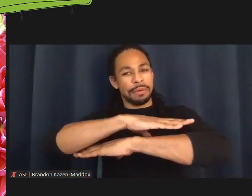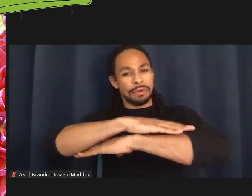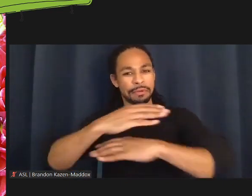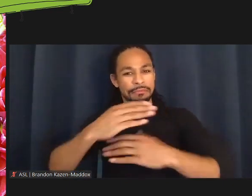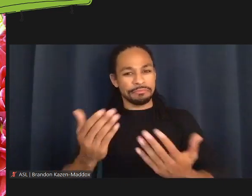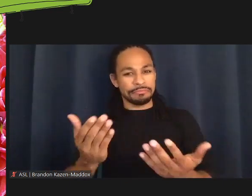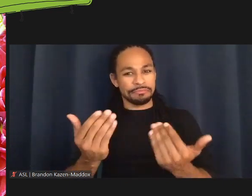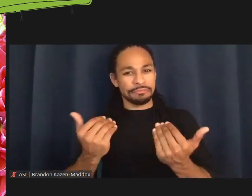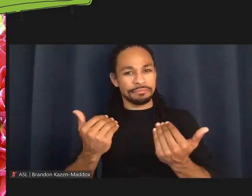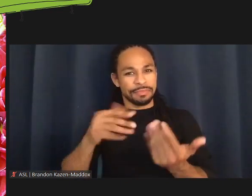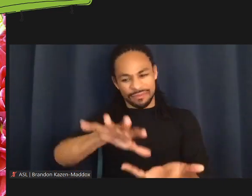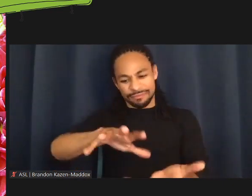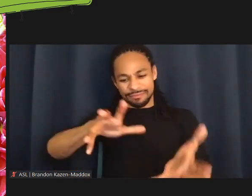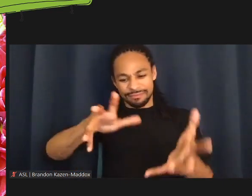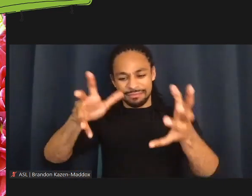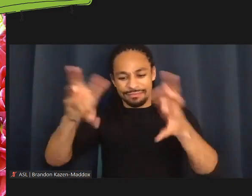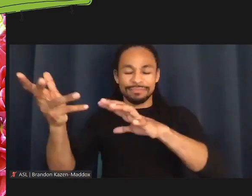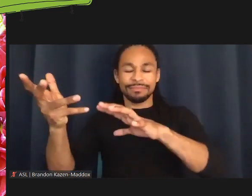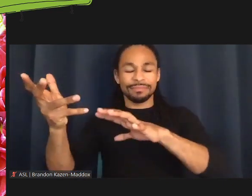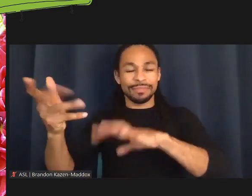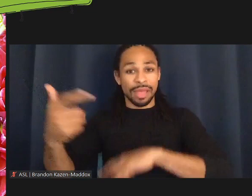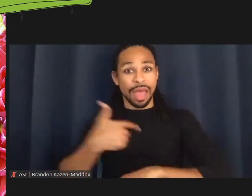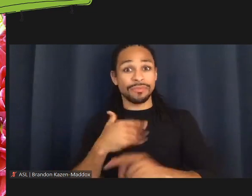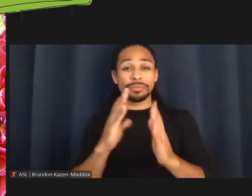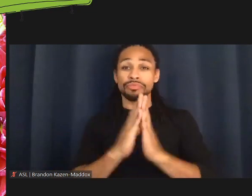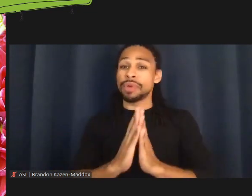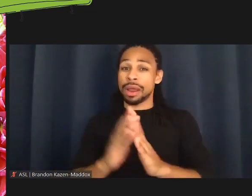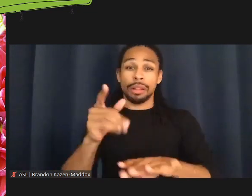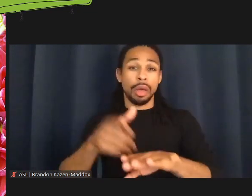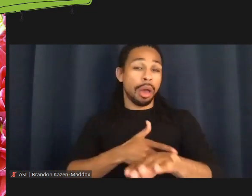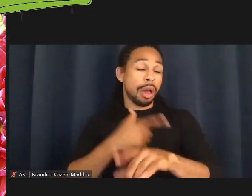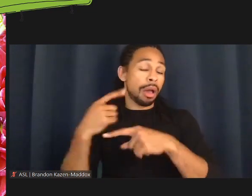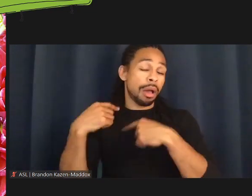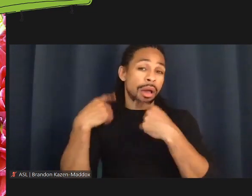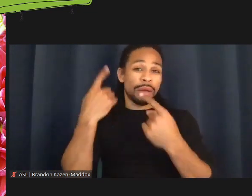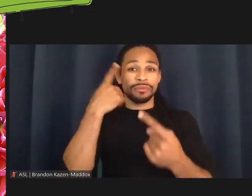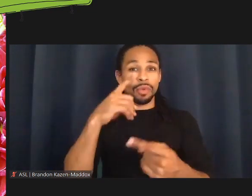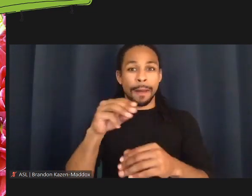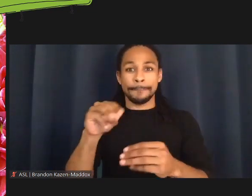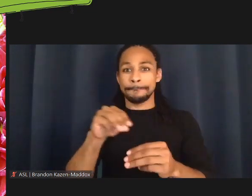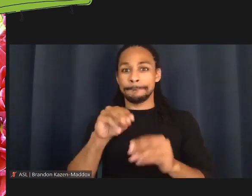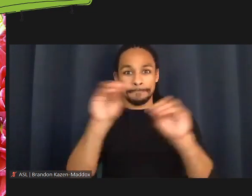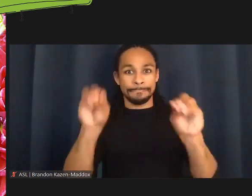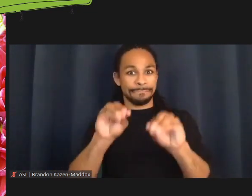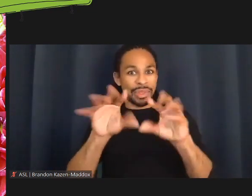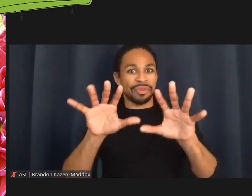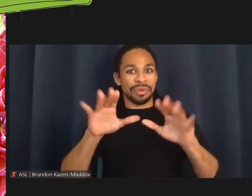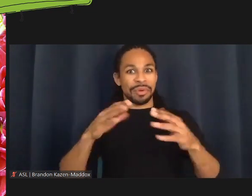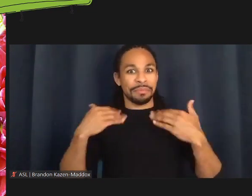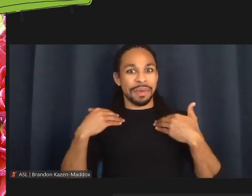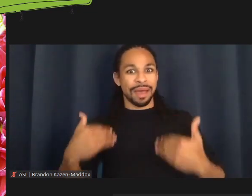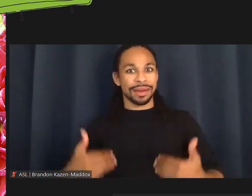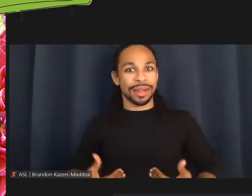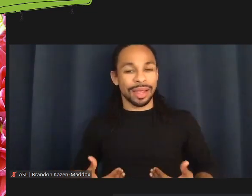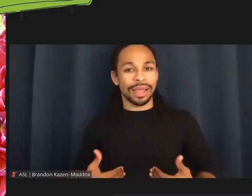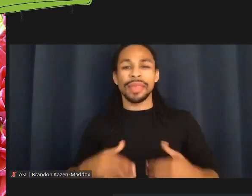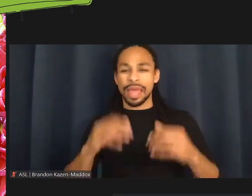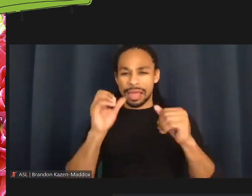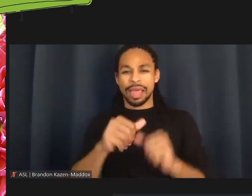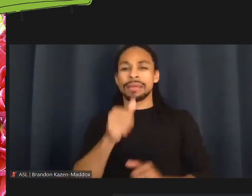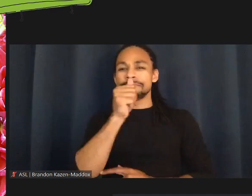I have prayed long for a miracle body that withstands the holy people.